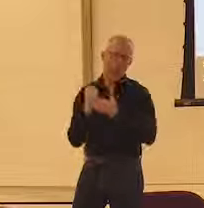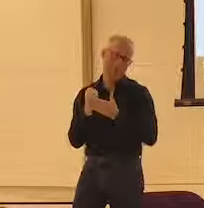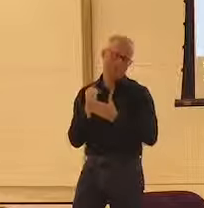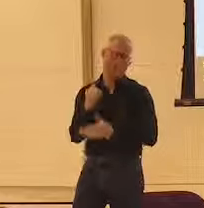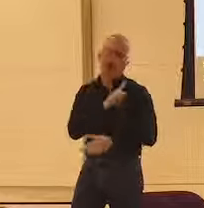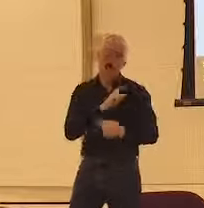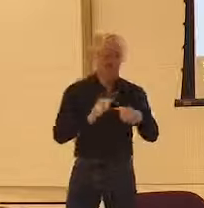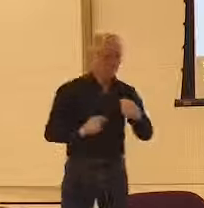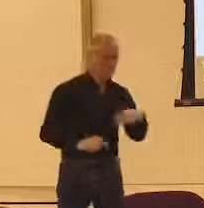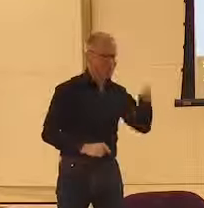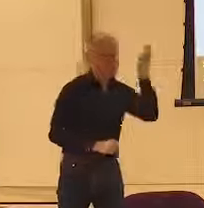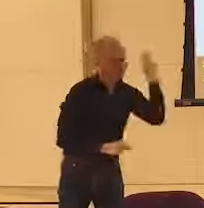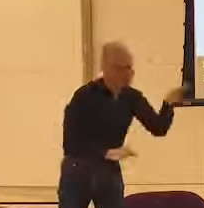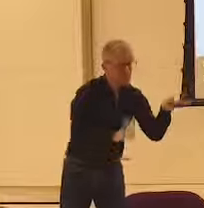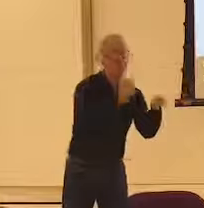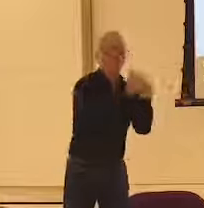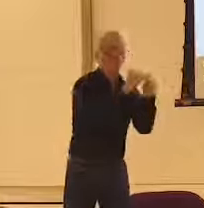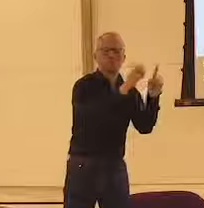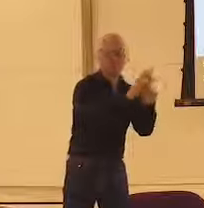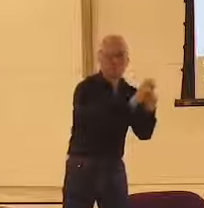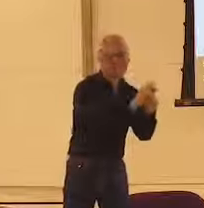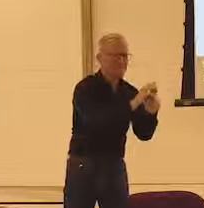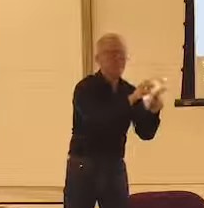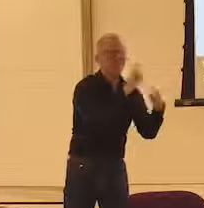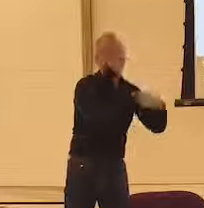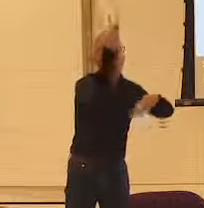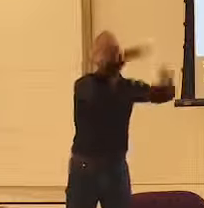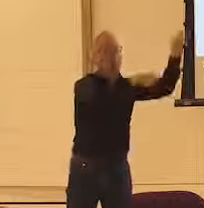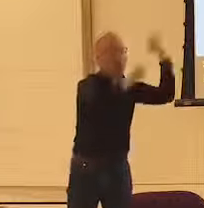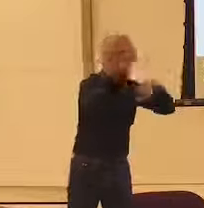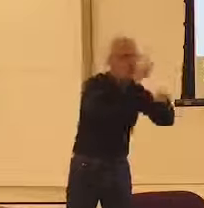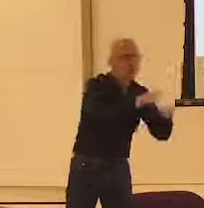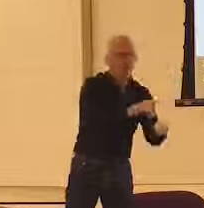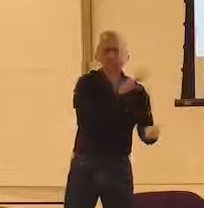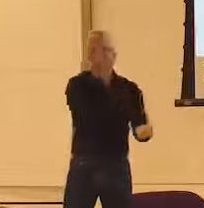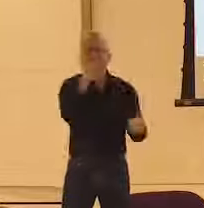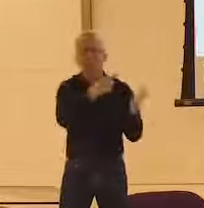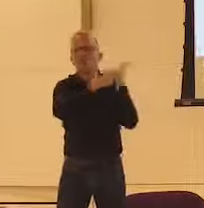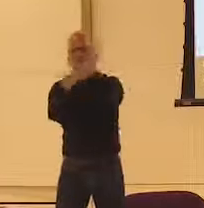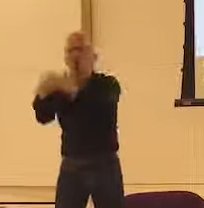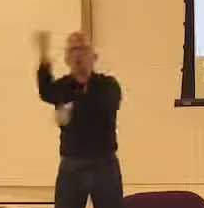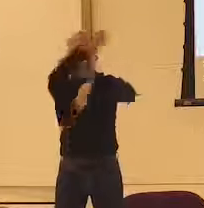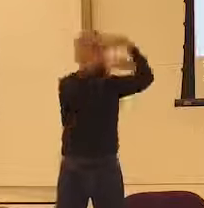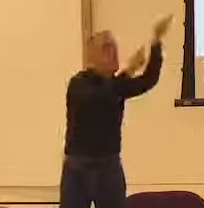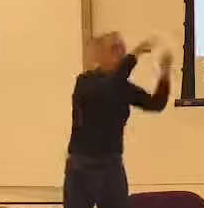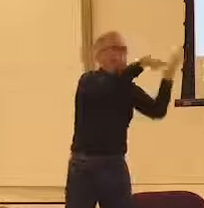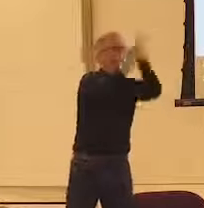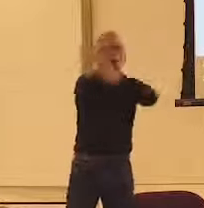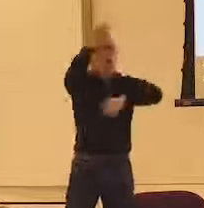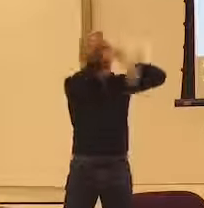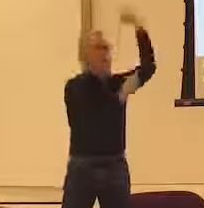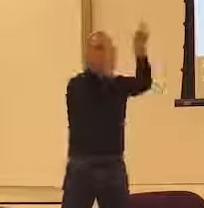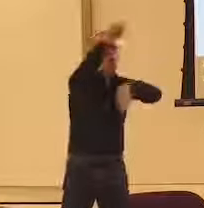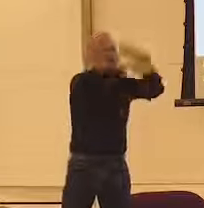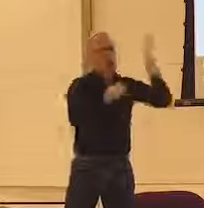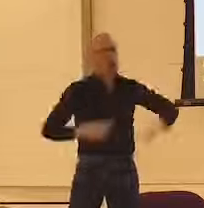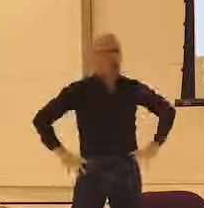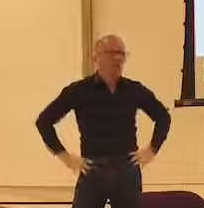And I wanted attention. I wanted help. Because when I went to the GP, they were just pointing everywhere and